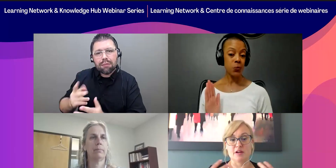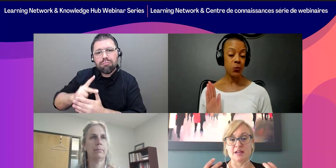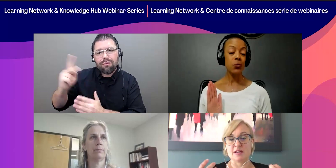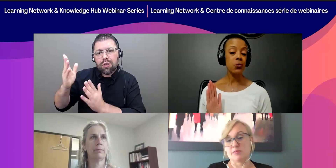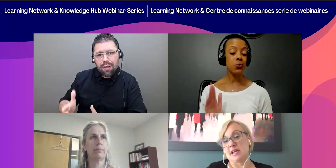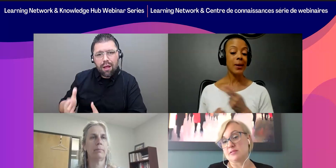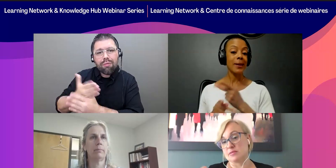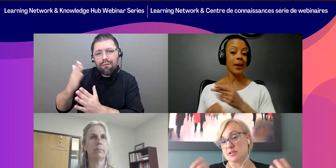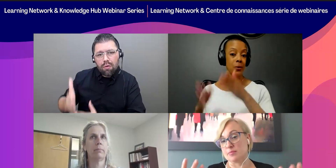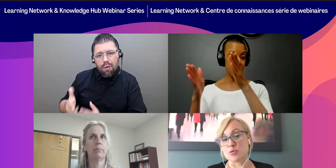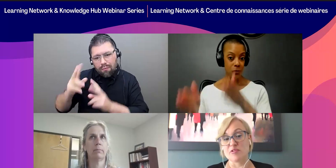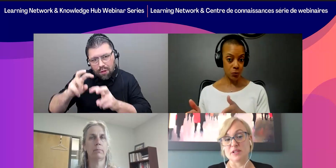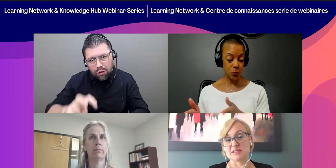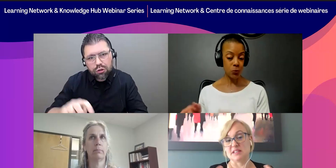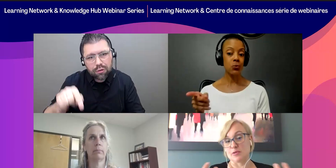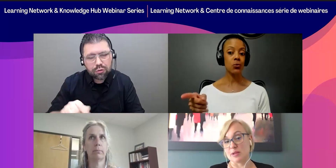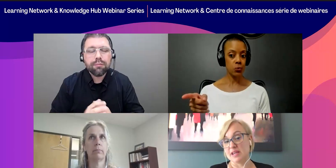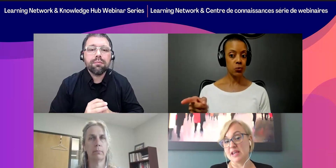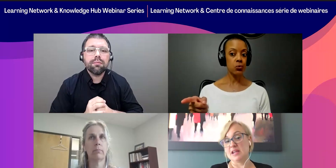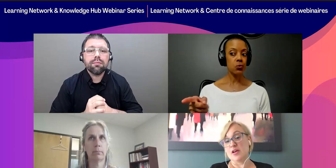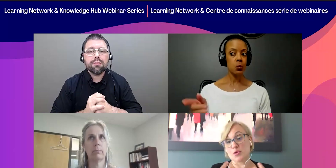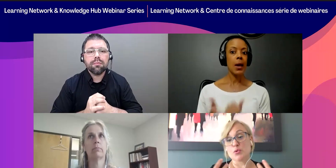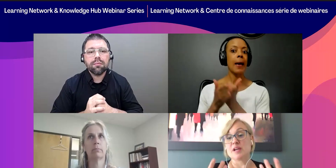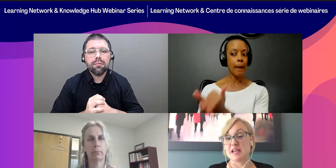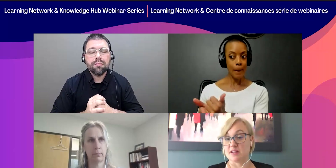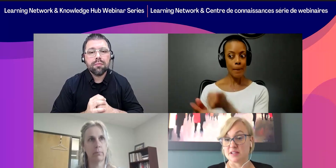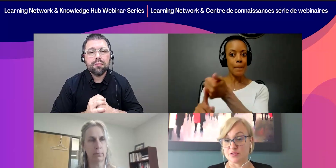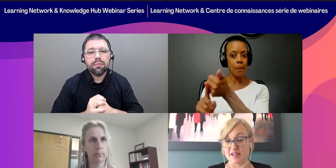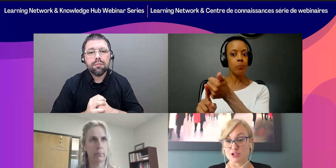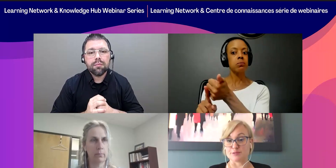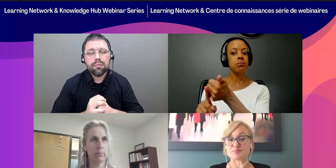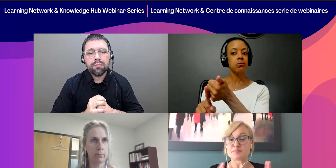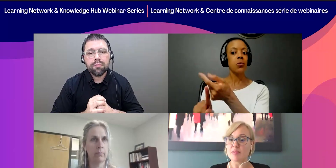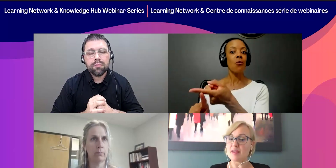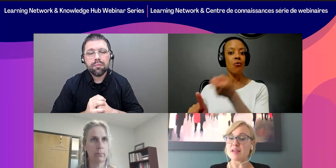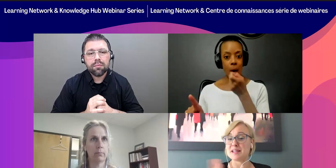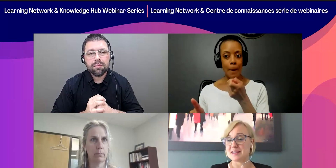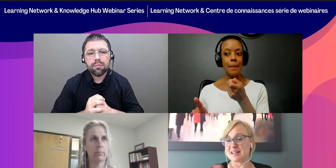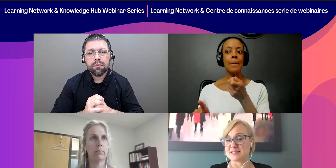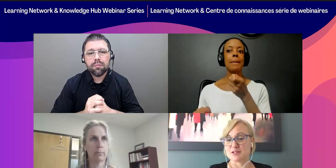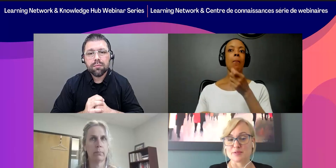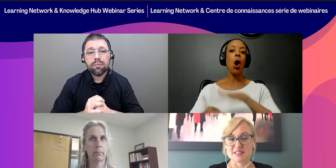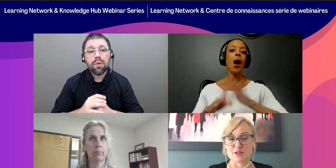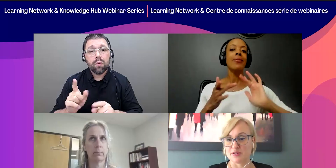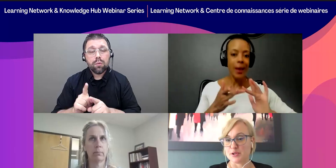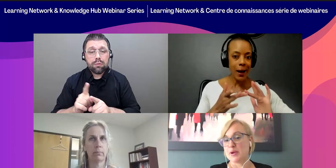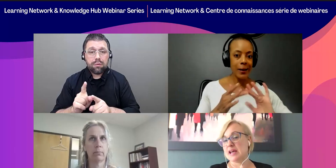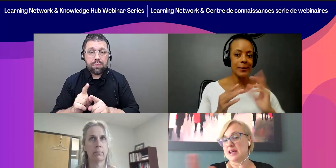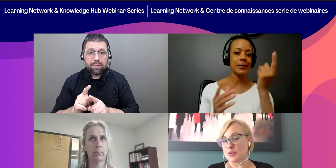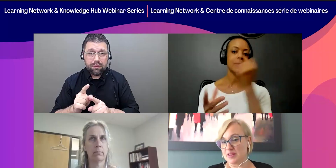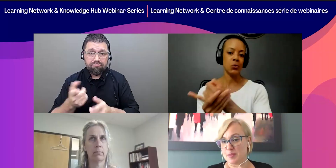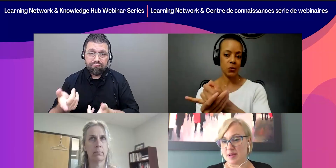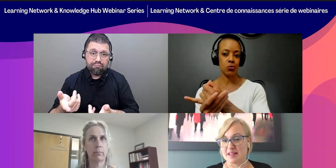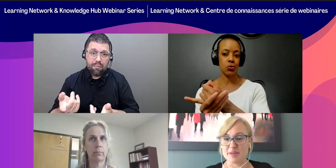actually get improvements in their well-being through e-health intervention. And as Laurie said